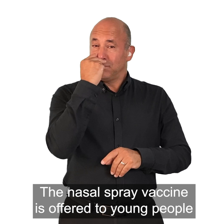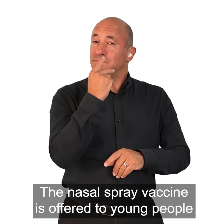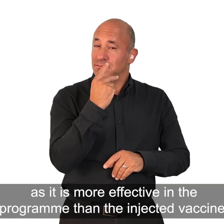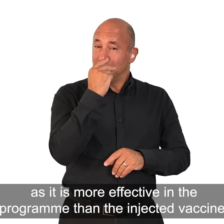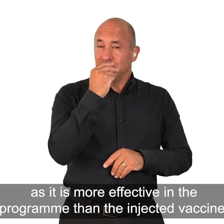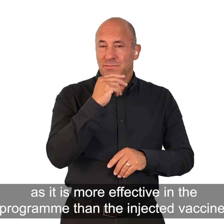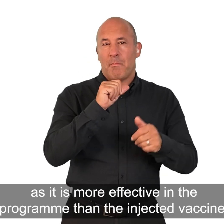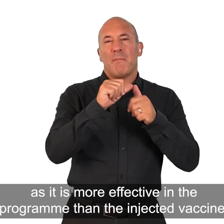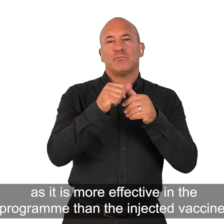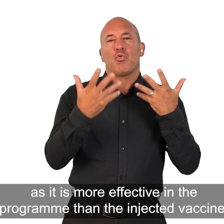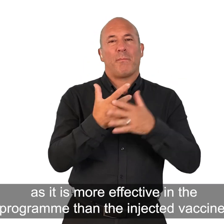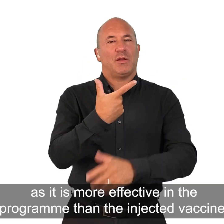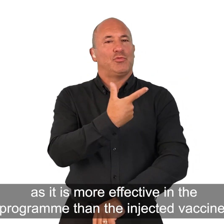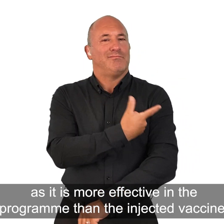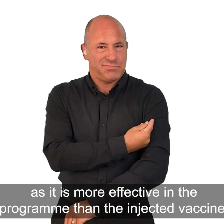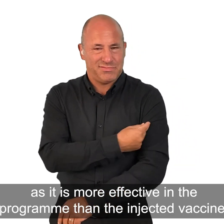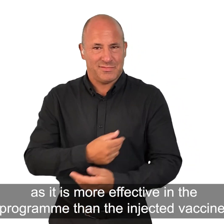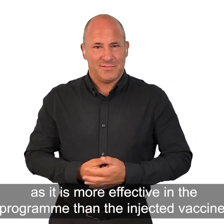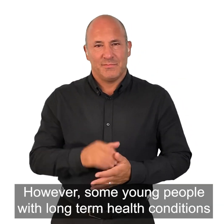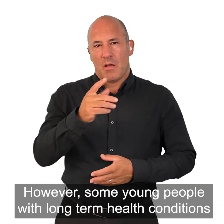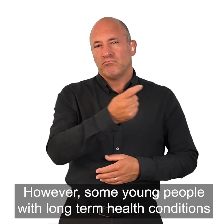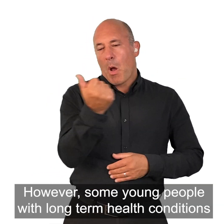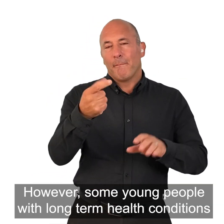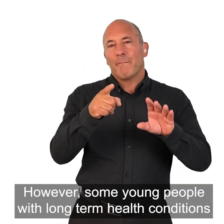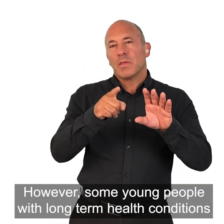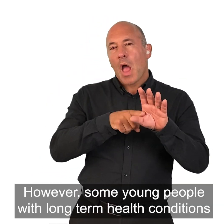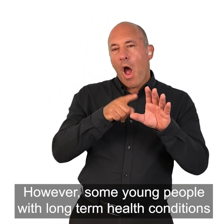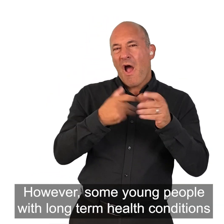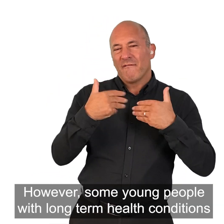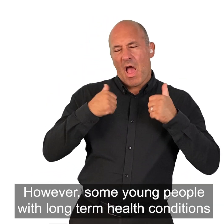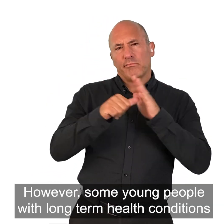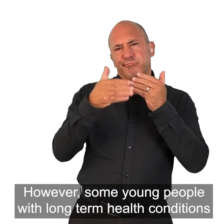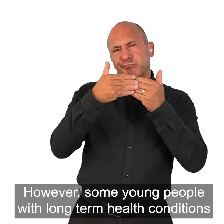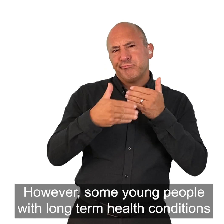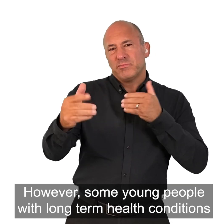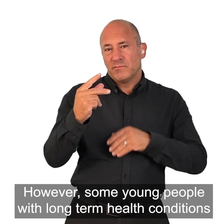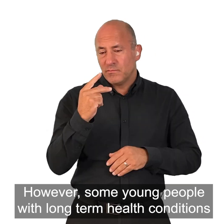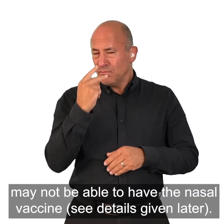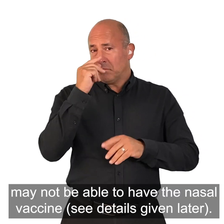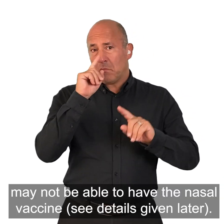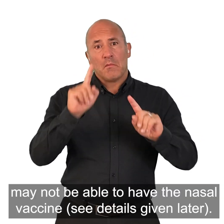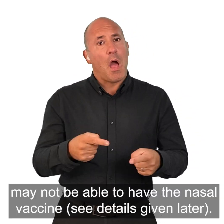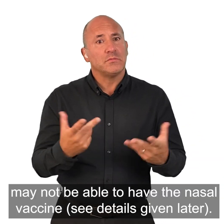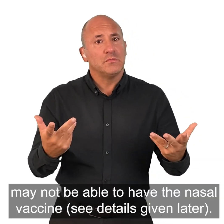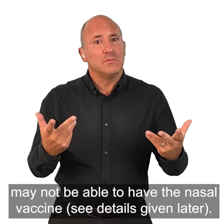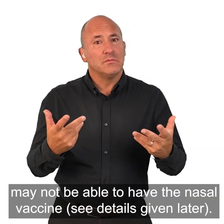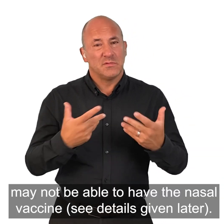people as it is more effective in the programme than the injected vaccine. However, some young people with long-term health conditions may not be